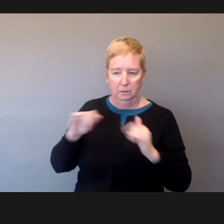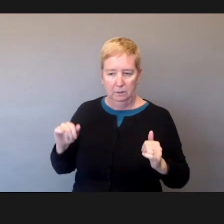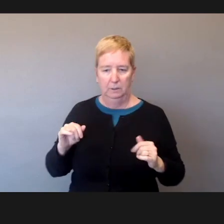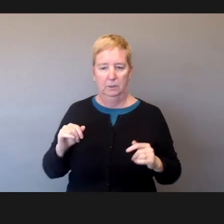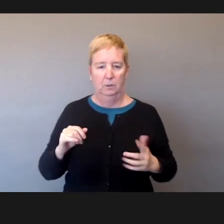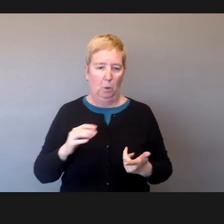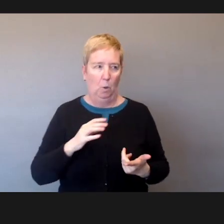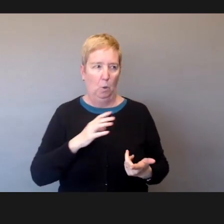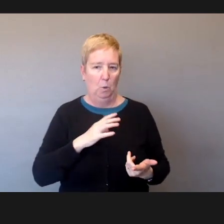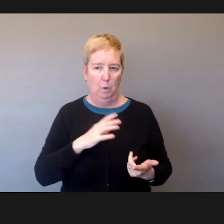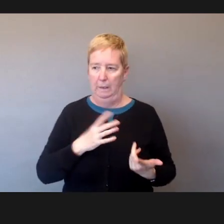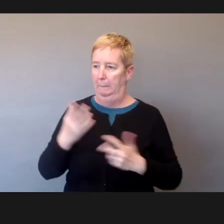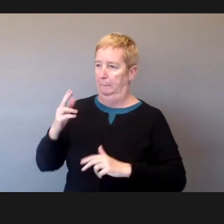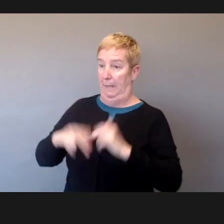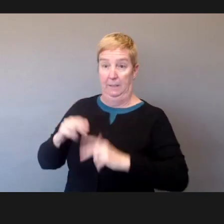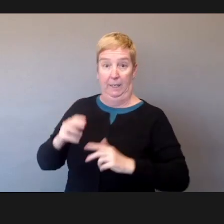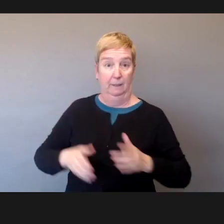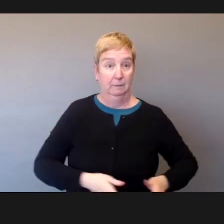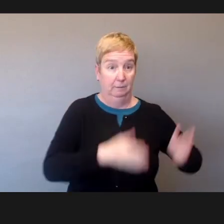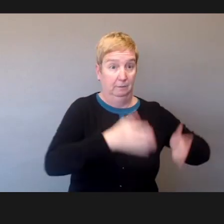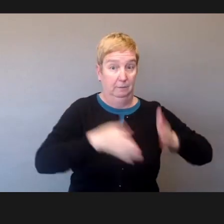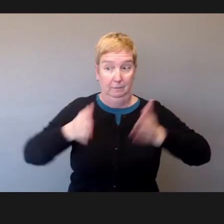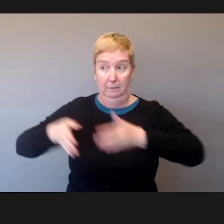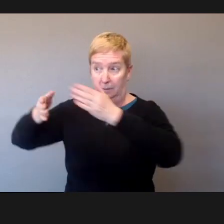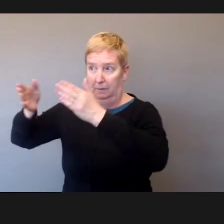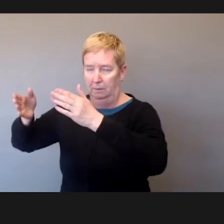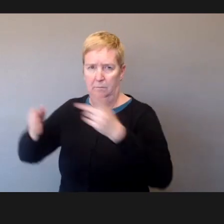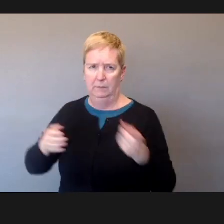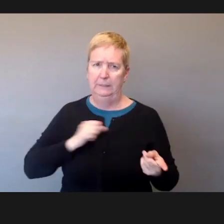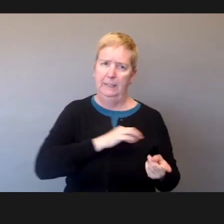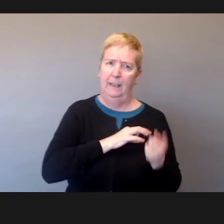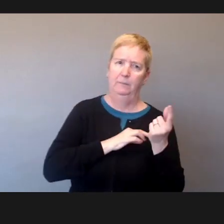that in mind, this is maybe just a forecast question.